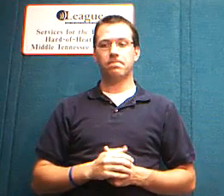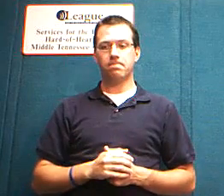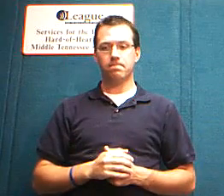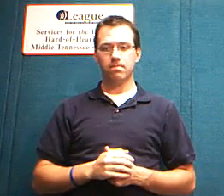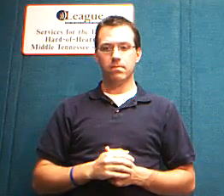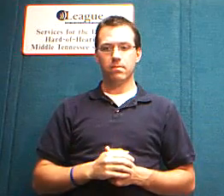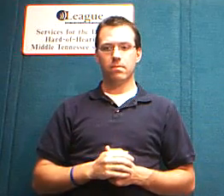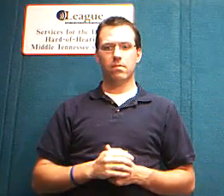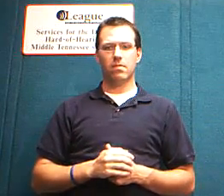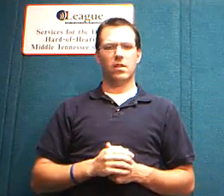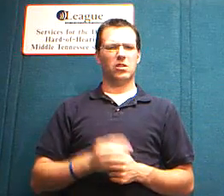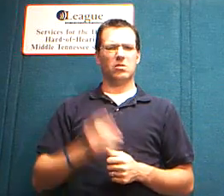confusion,